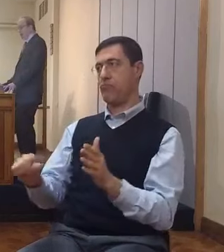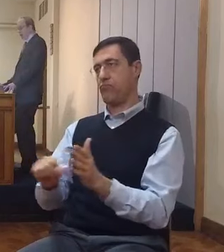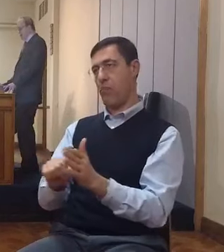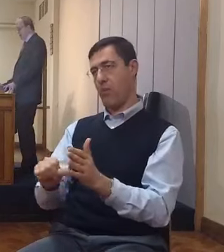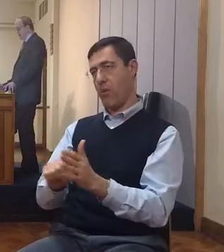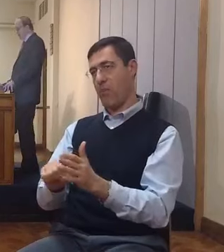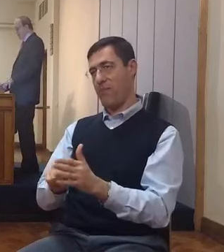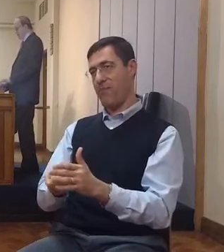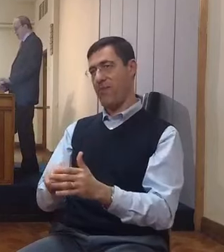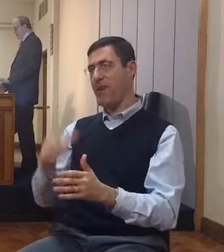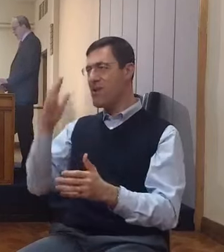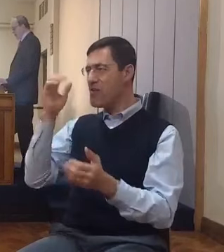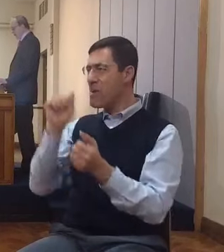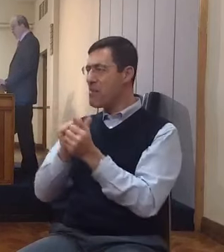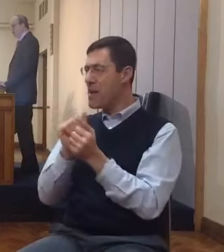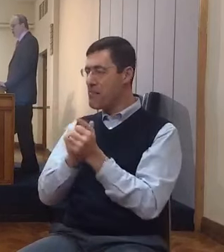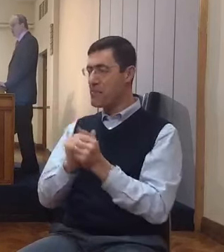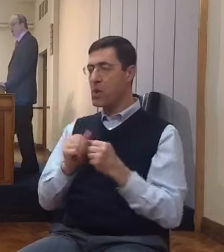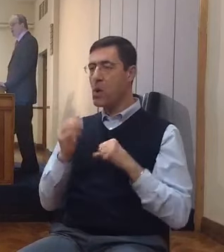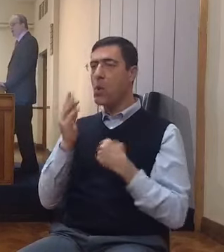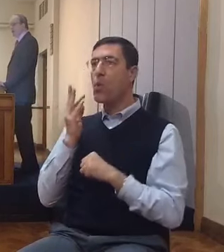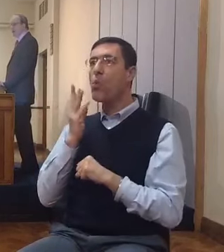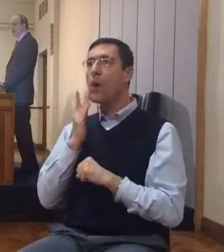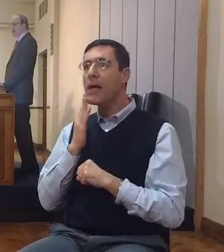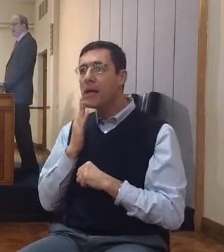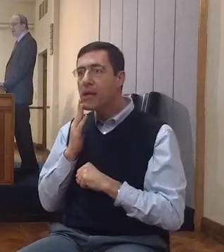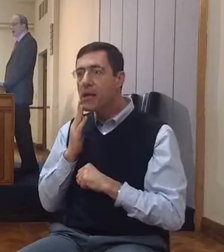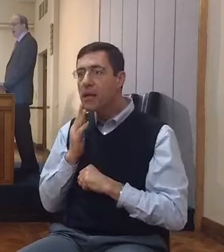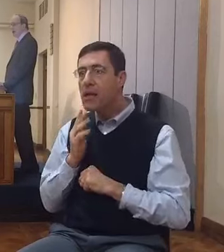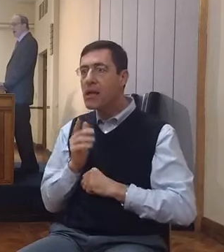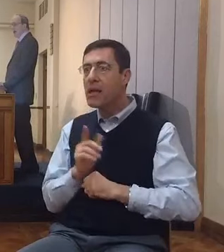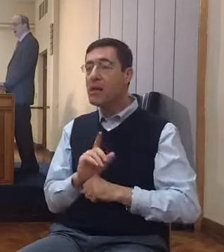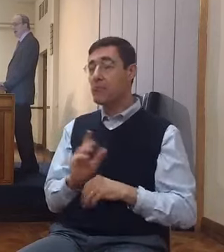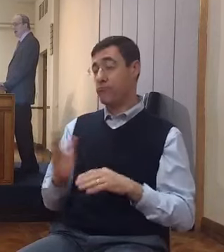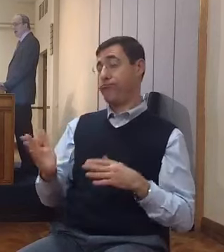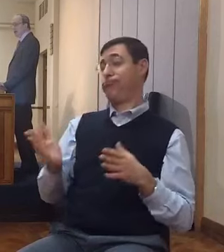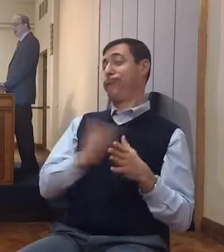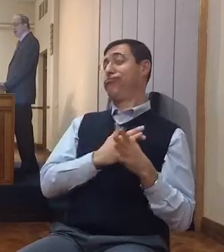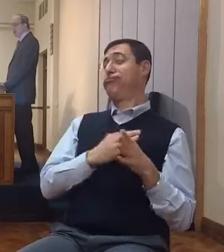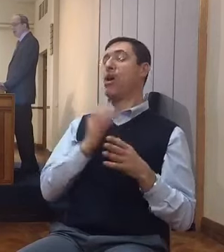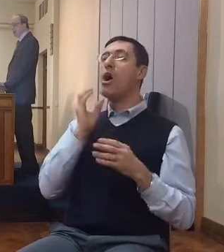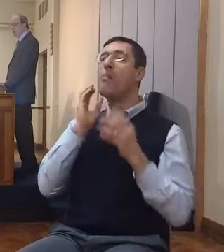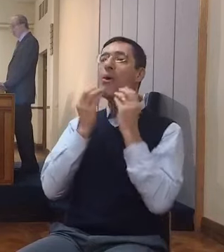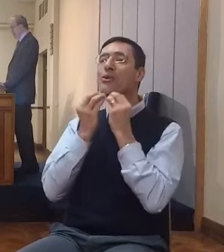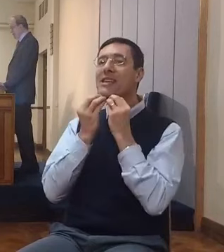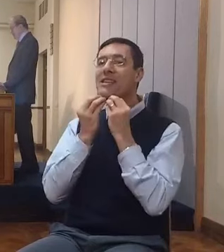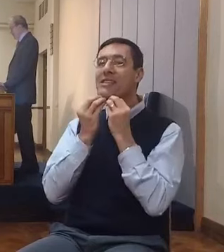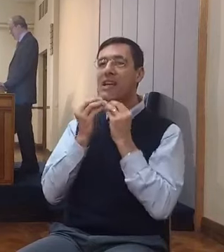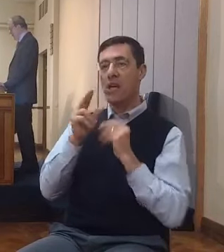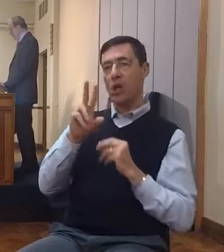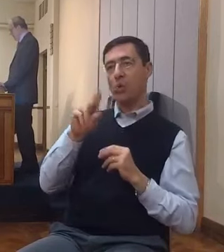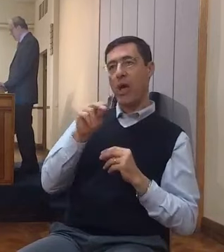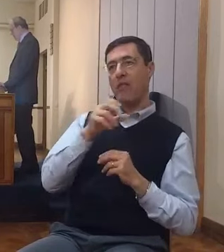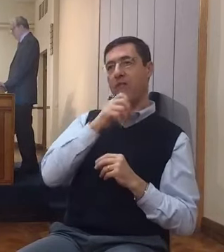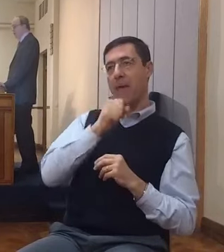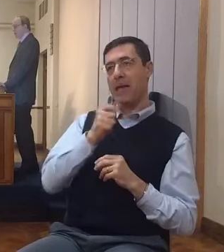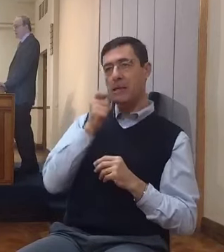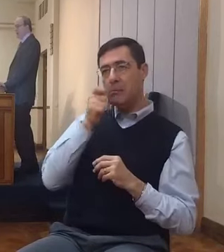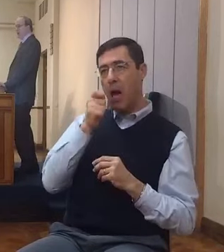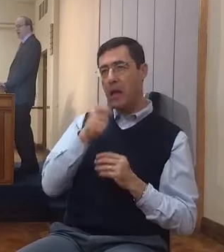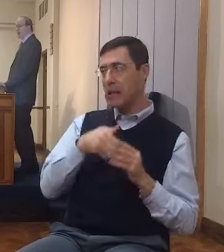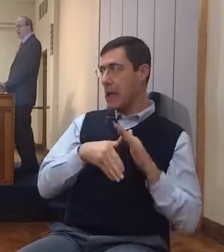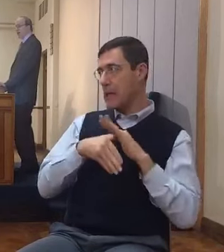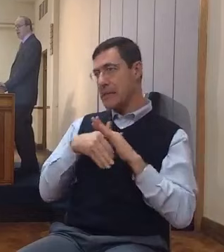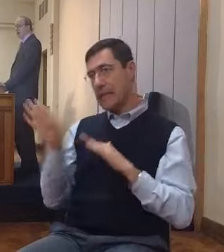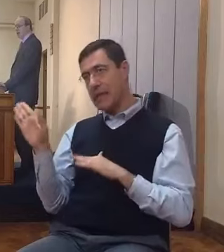When the spies, the Moses had sent out to spy the land 40 years earlier,